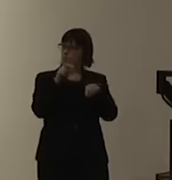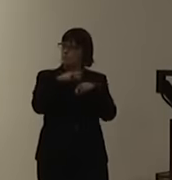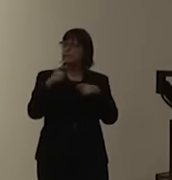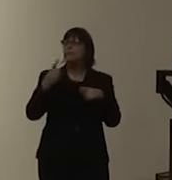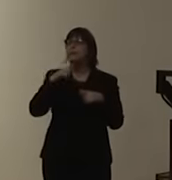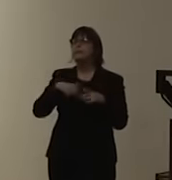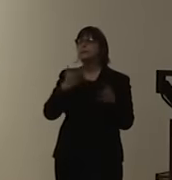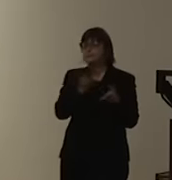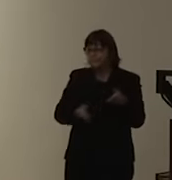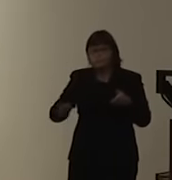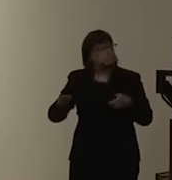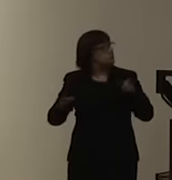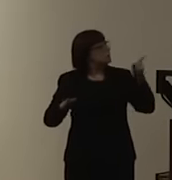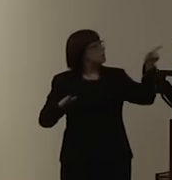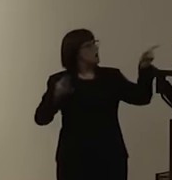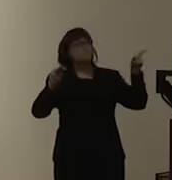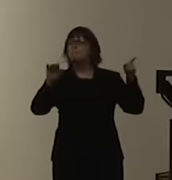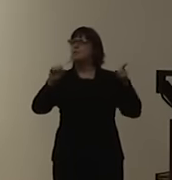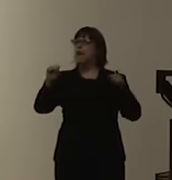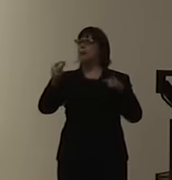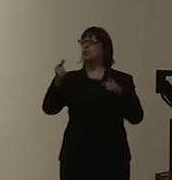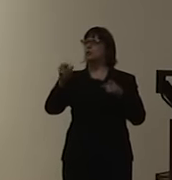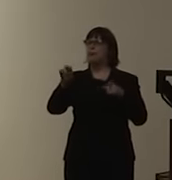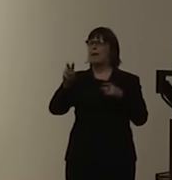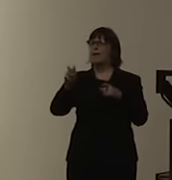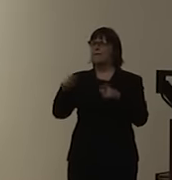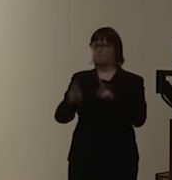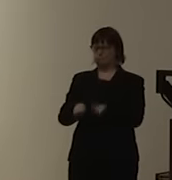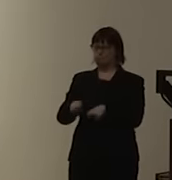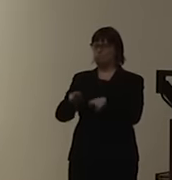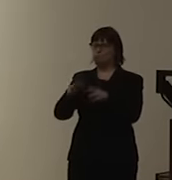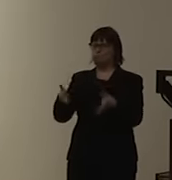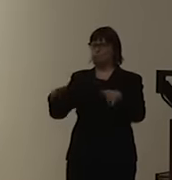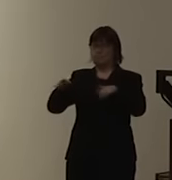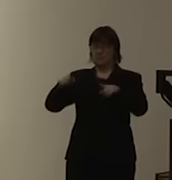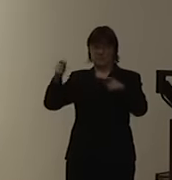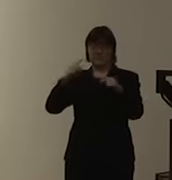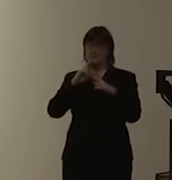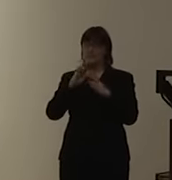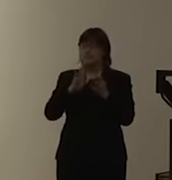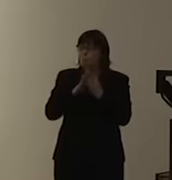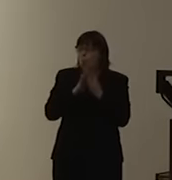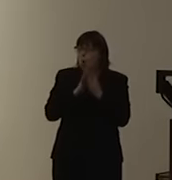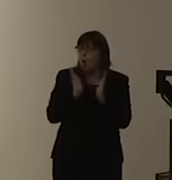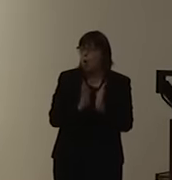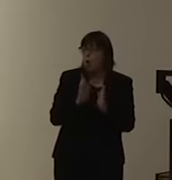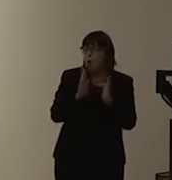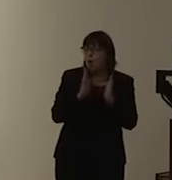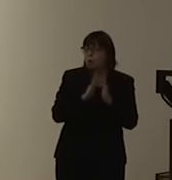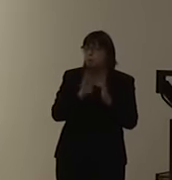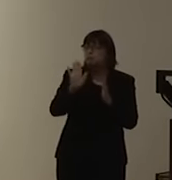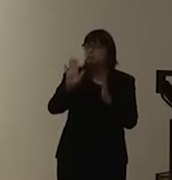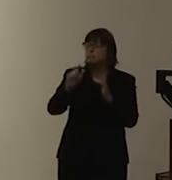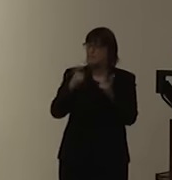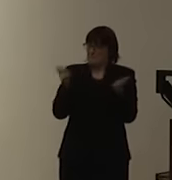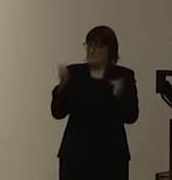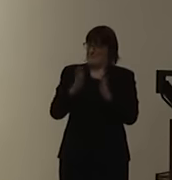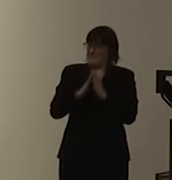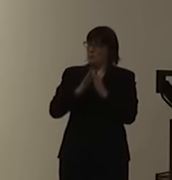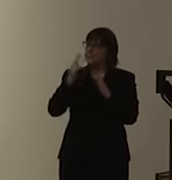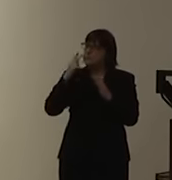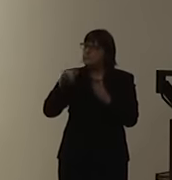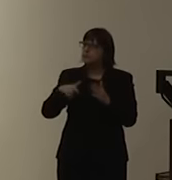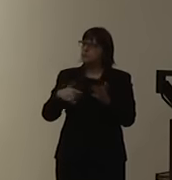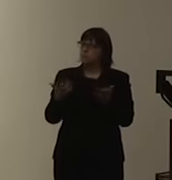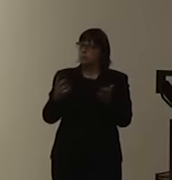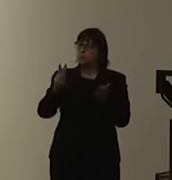in Kikwi, another town. These are not villages, by the way. These are big towns. Gwekadu, where this started, I'll show you in a minute. This is 250,000